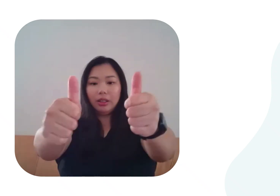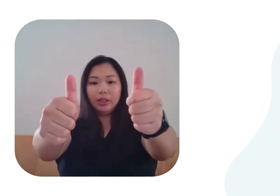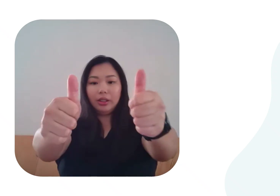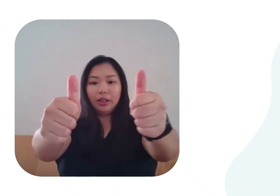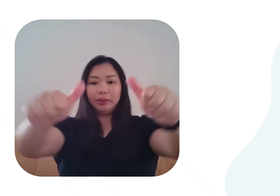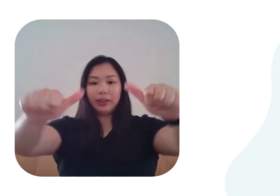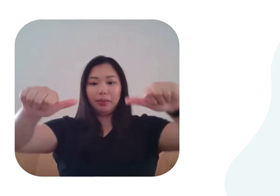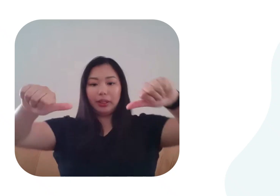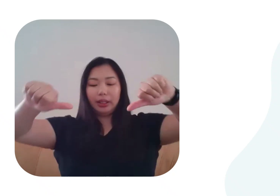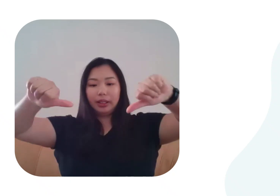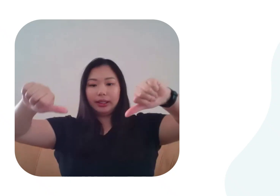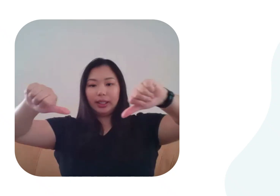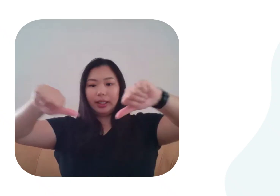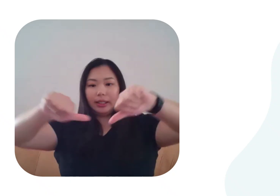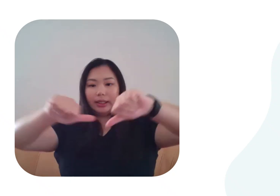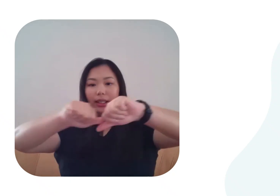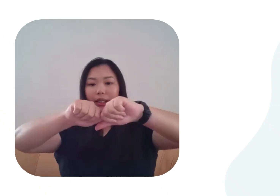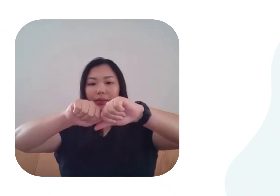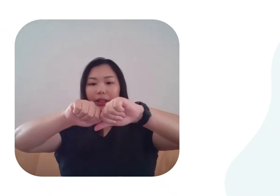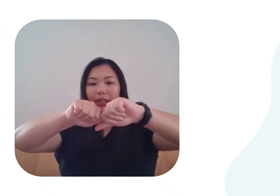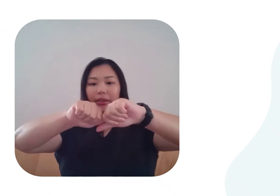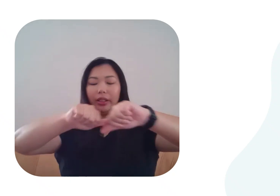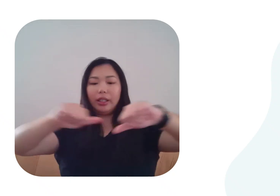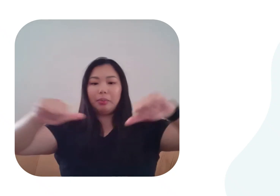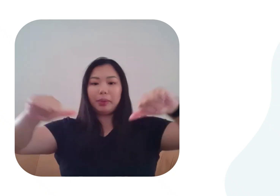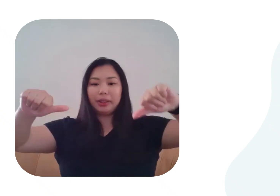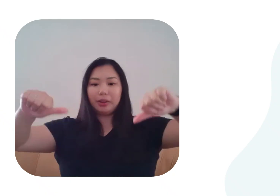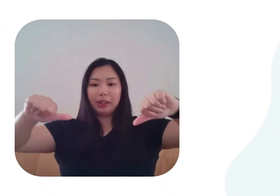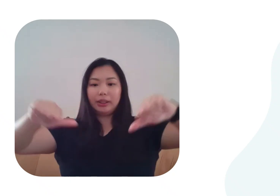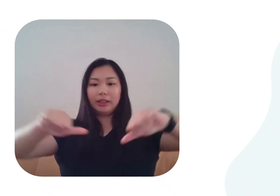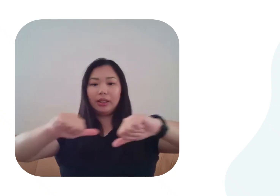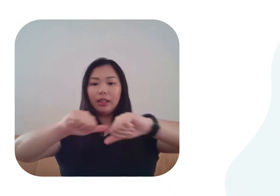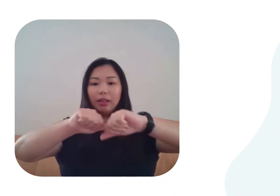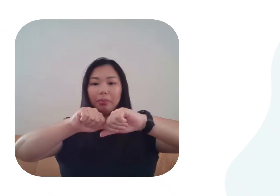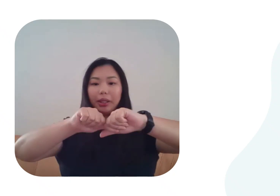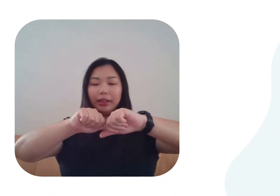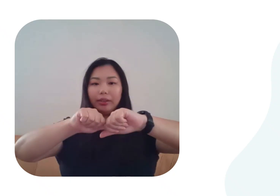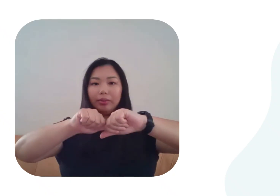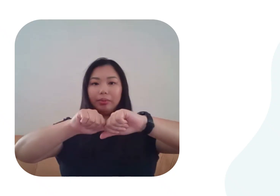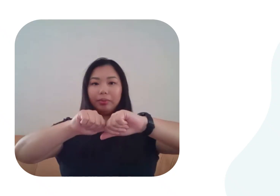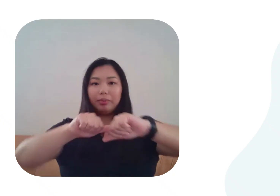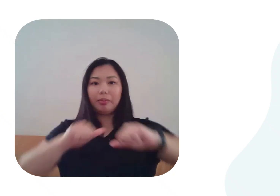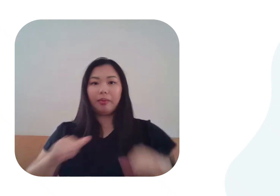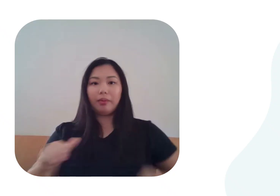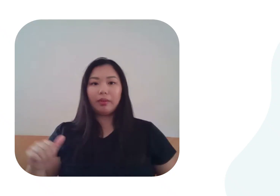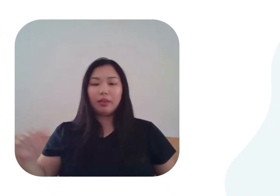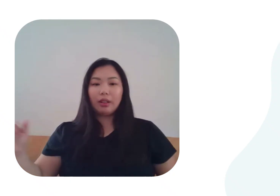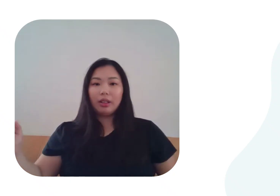Puzzle, thumbs up like this and then slide them together like a puzzle piece. Puzzle.